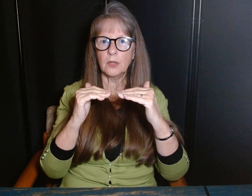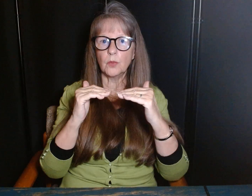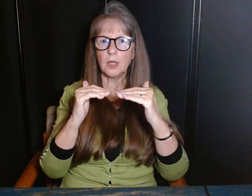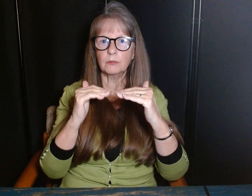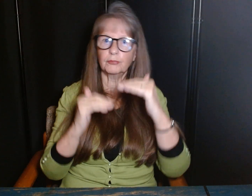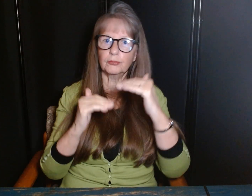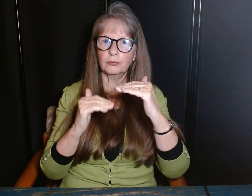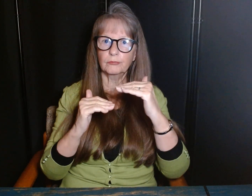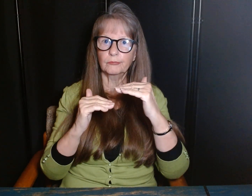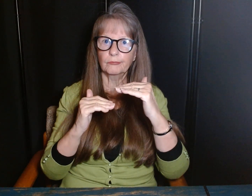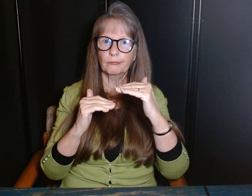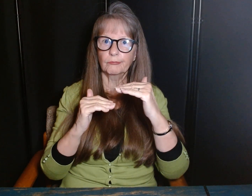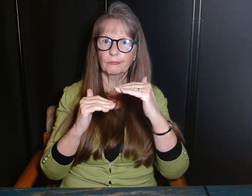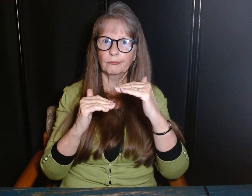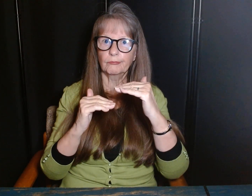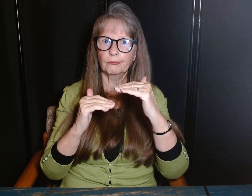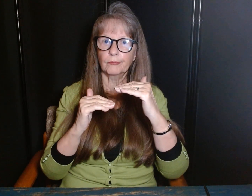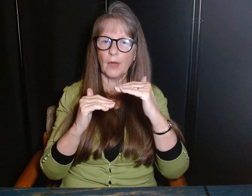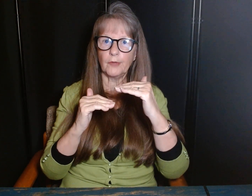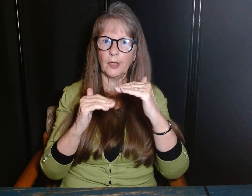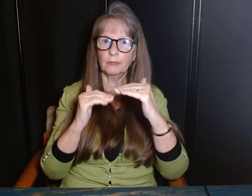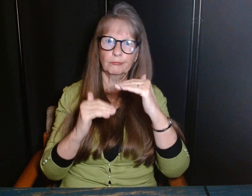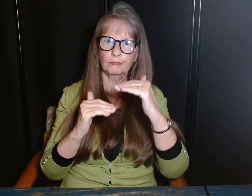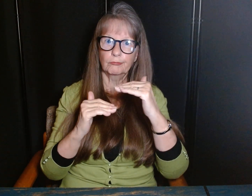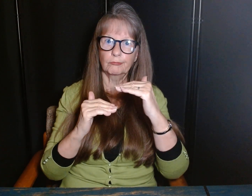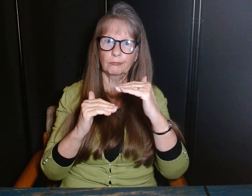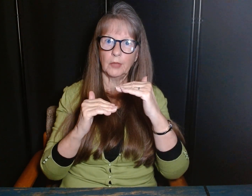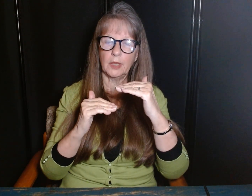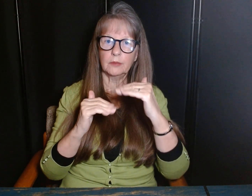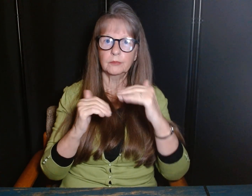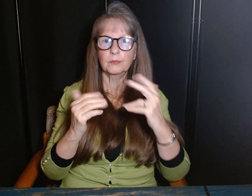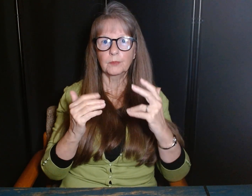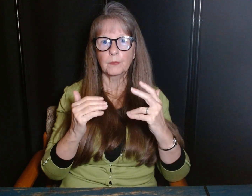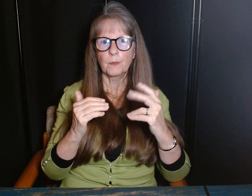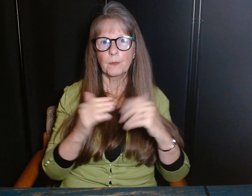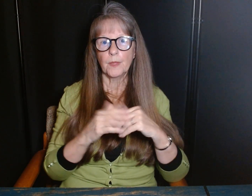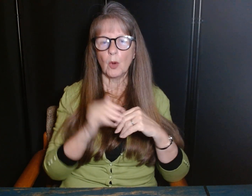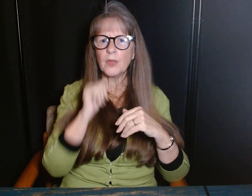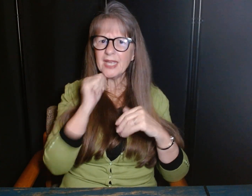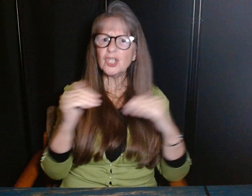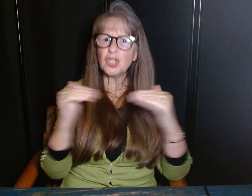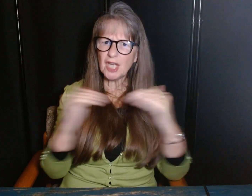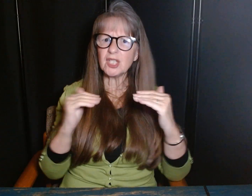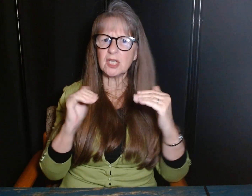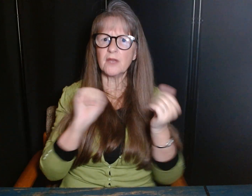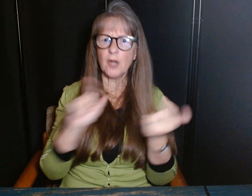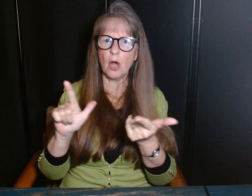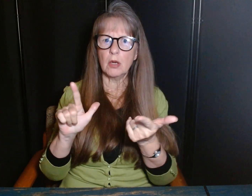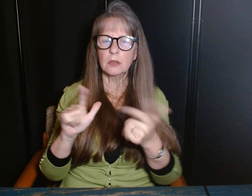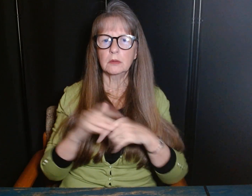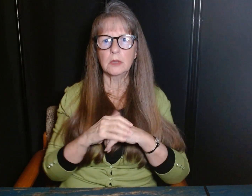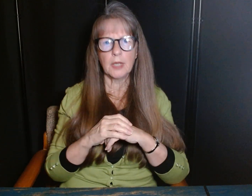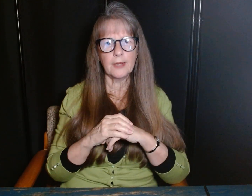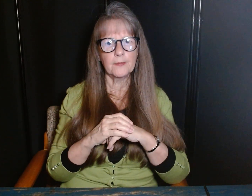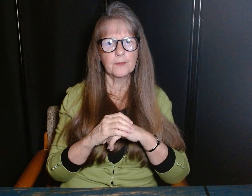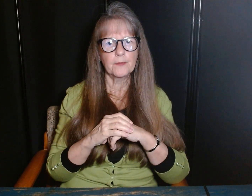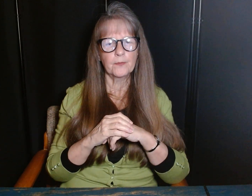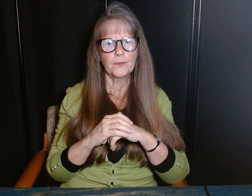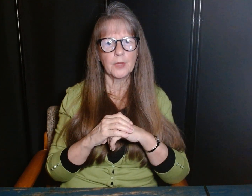one, not fair, right? Or the injustice of it all, right?